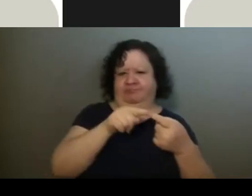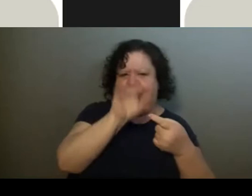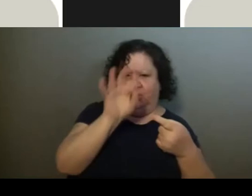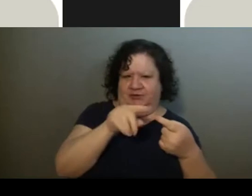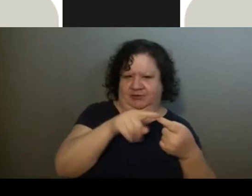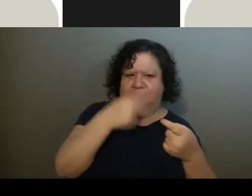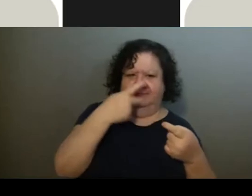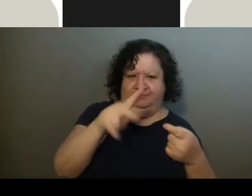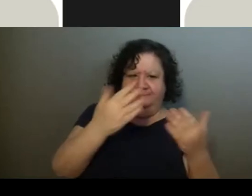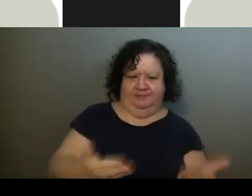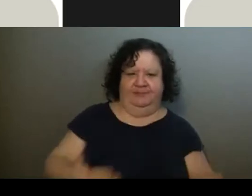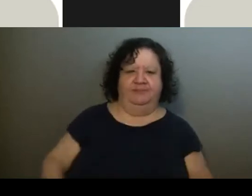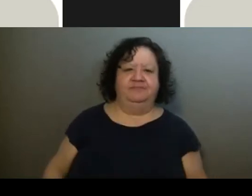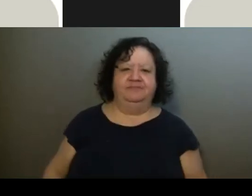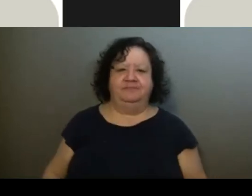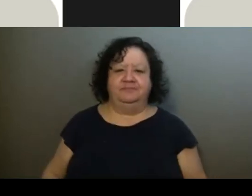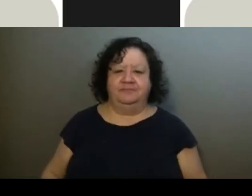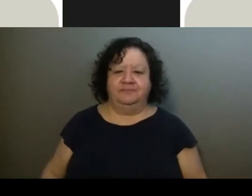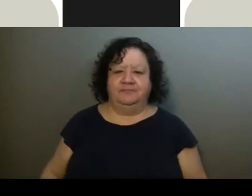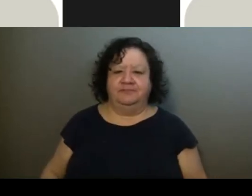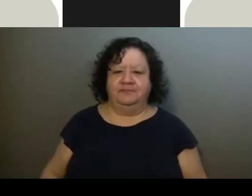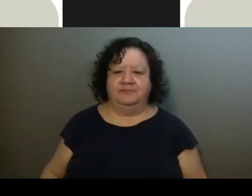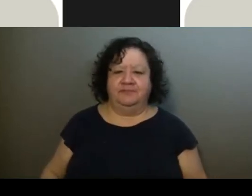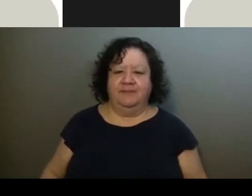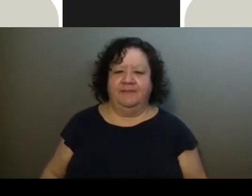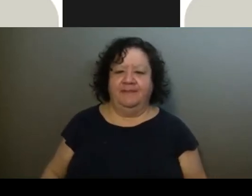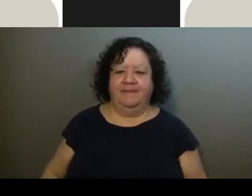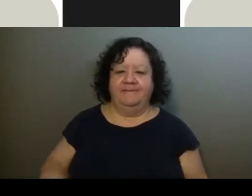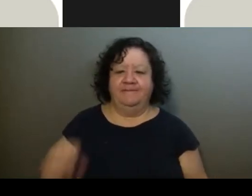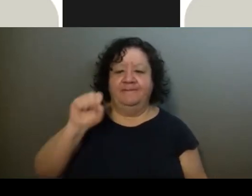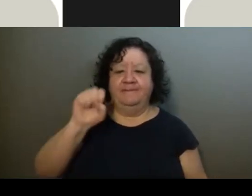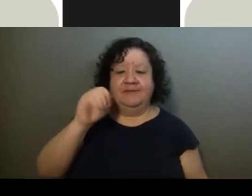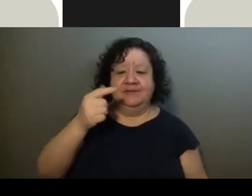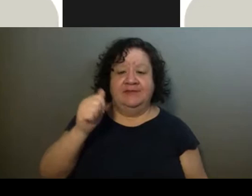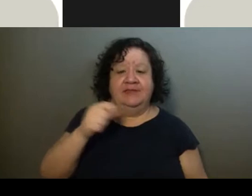inviting the panel members to respond to the question being asked.